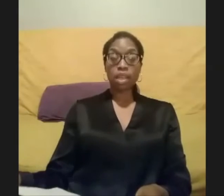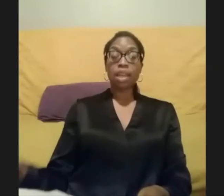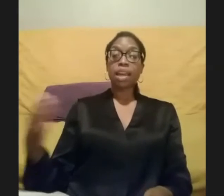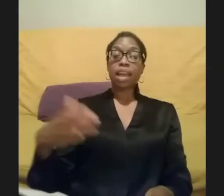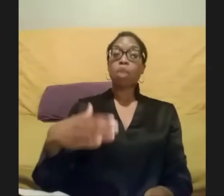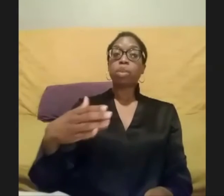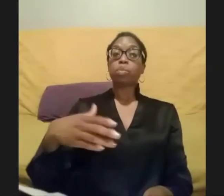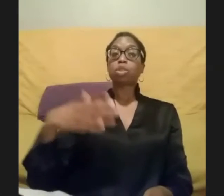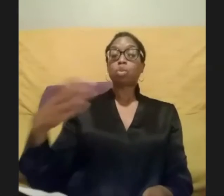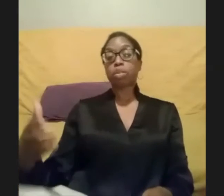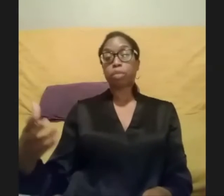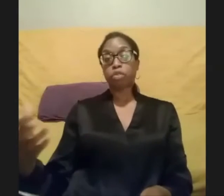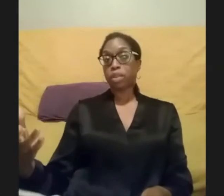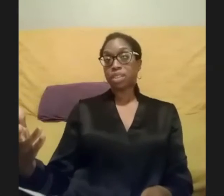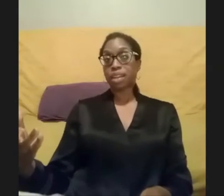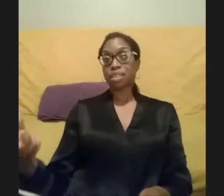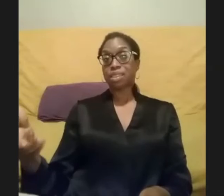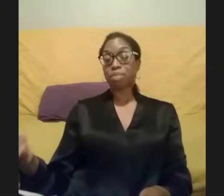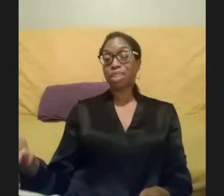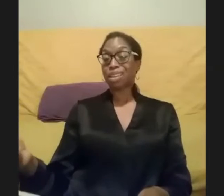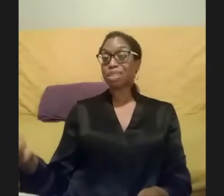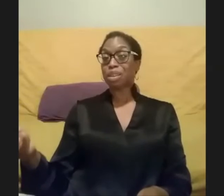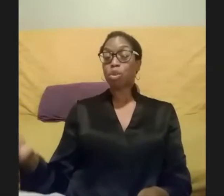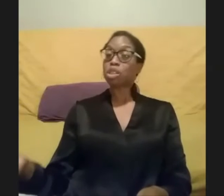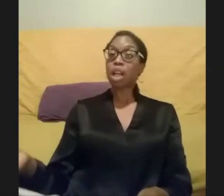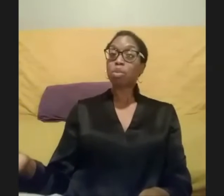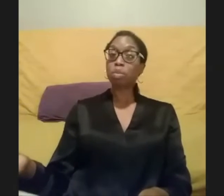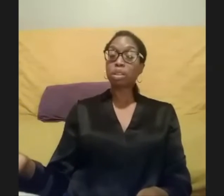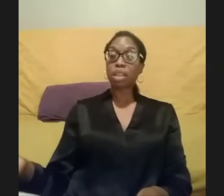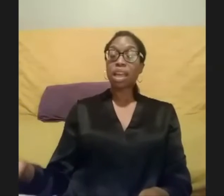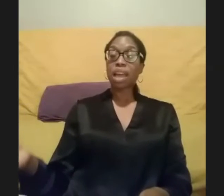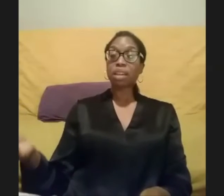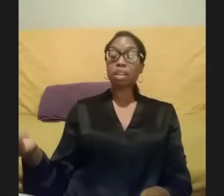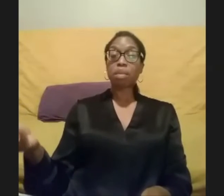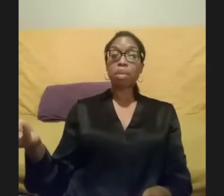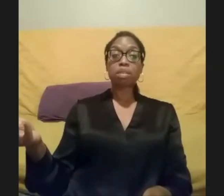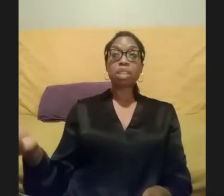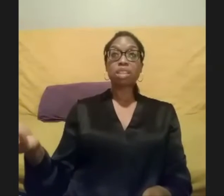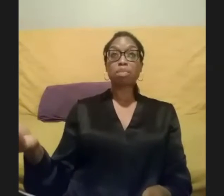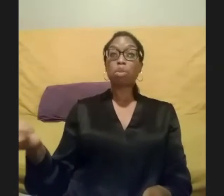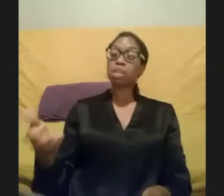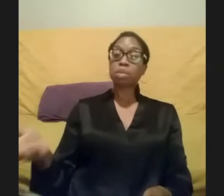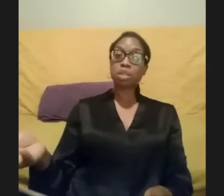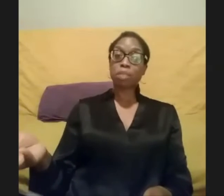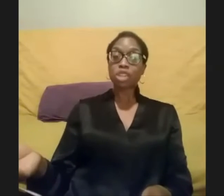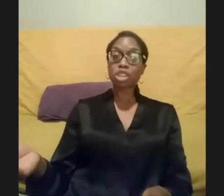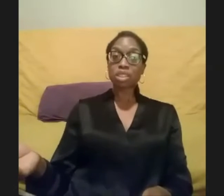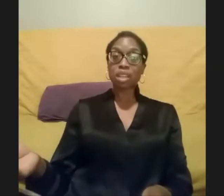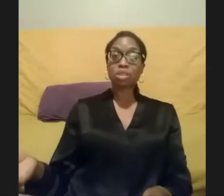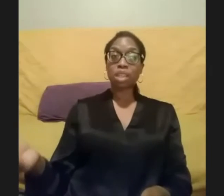And how we restore the performance status to something that is more tolerable and something that's more acceptable to the patient. They can live